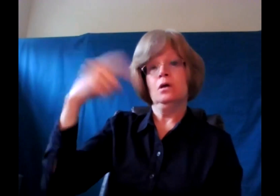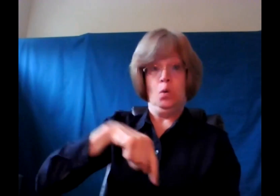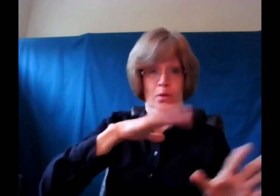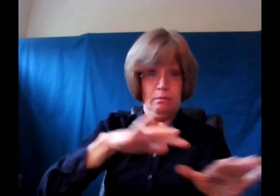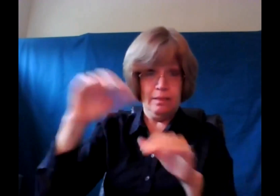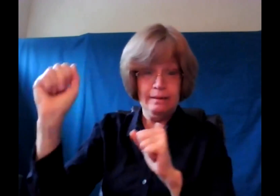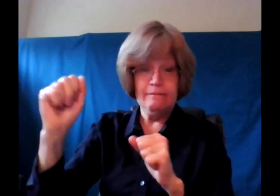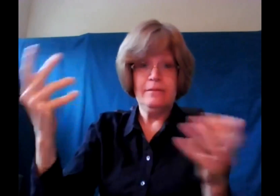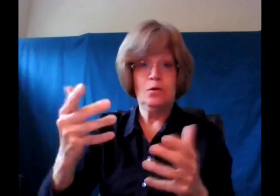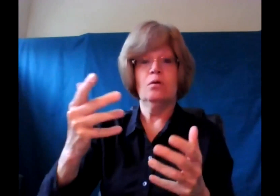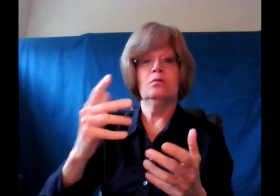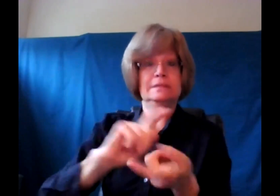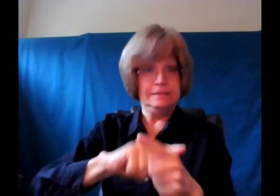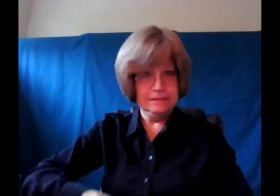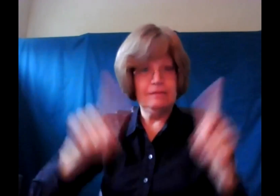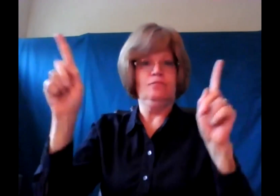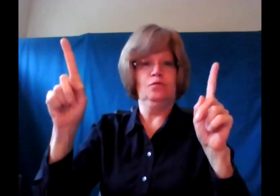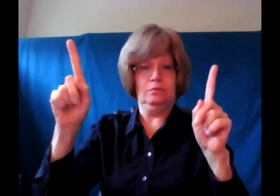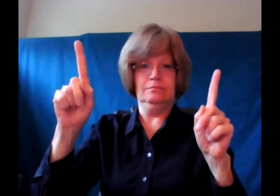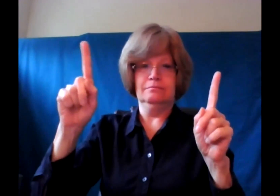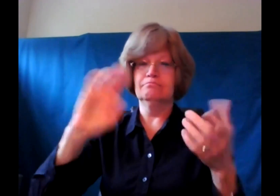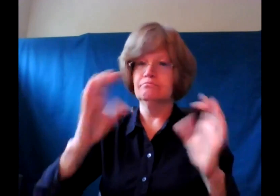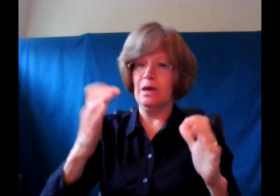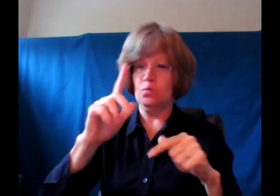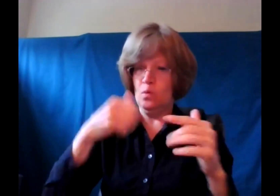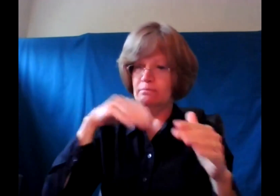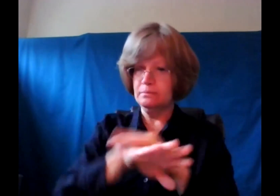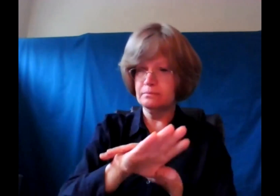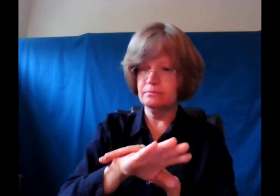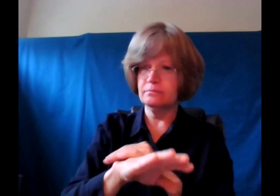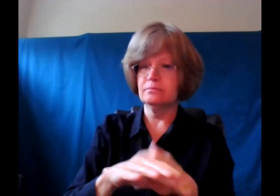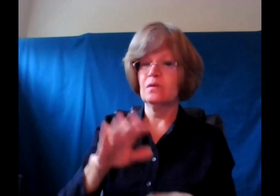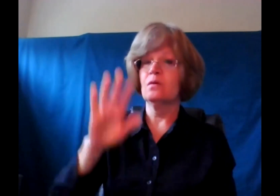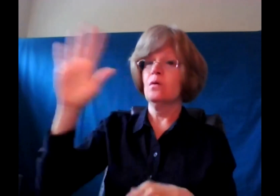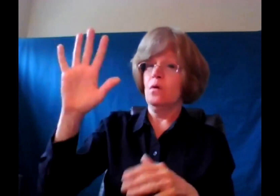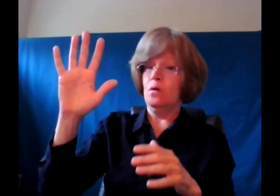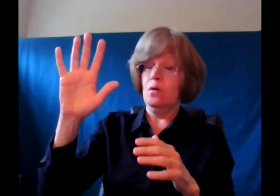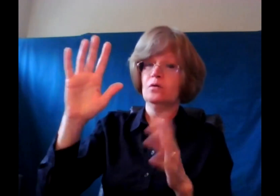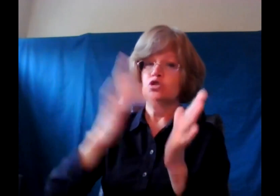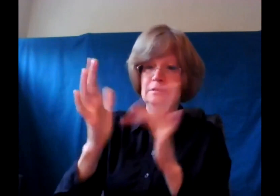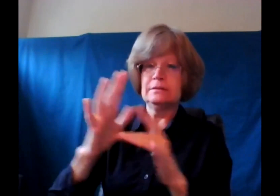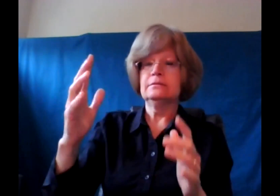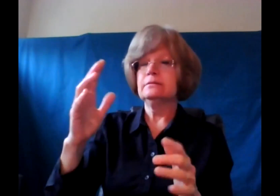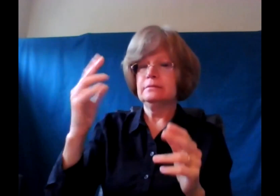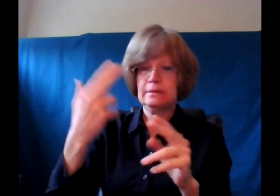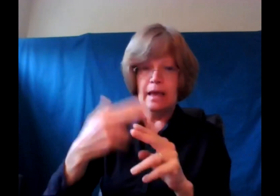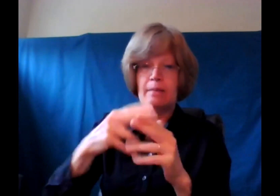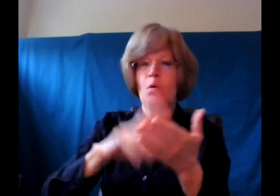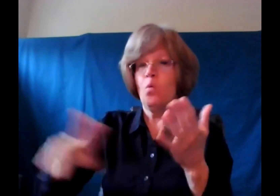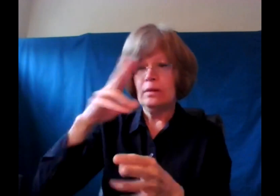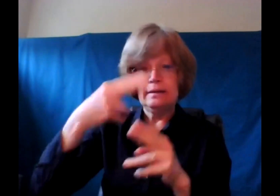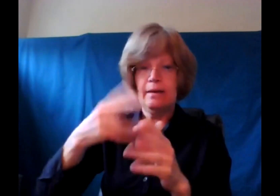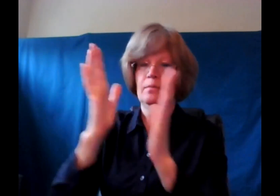will be different than the way we came in. In the matchless and holy name of Jesus the Christ, we